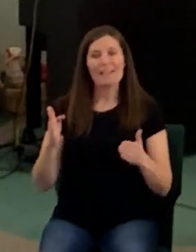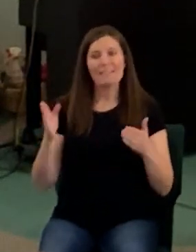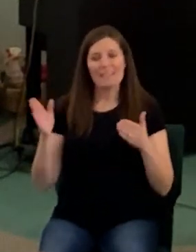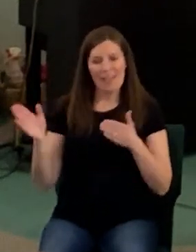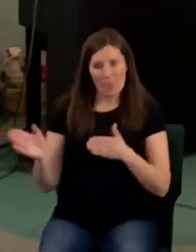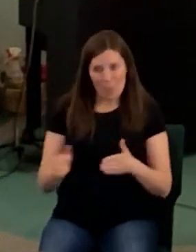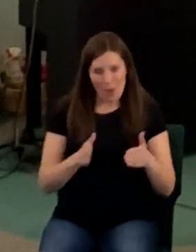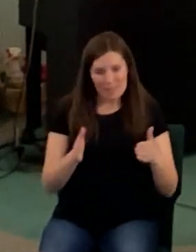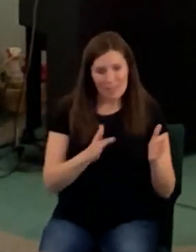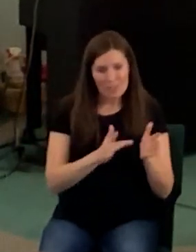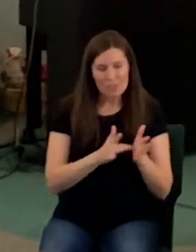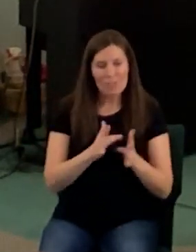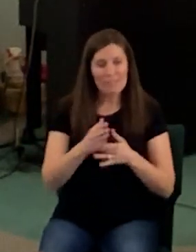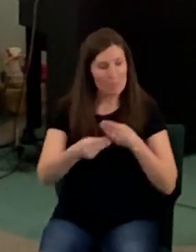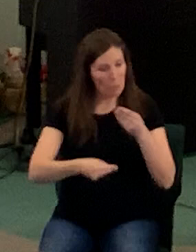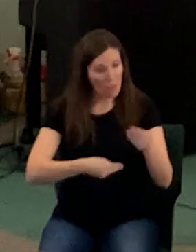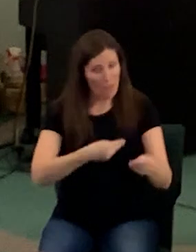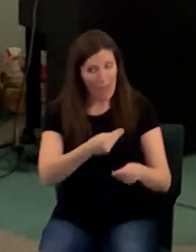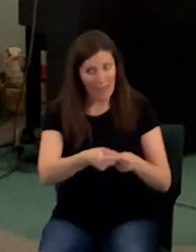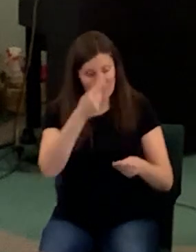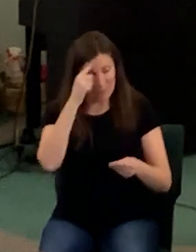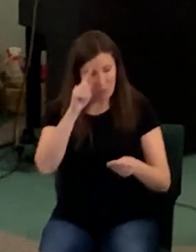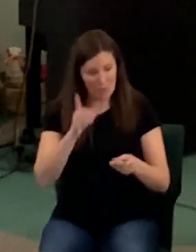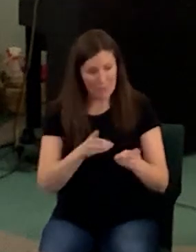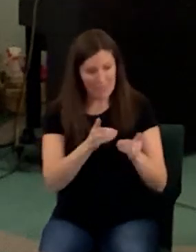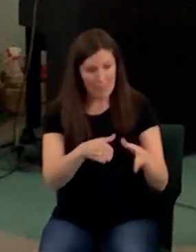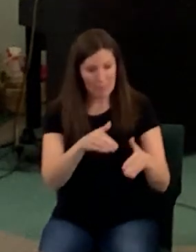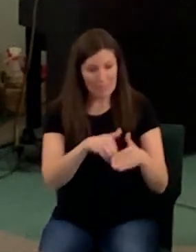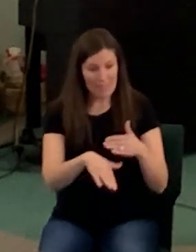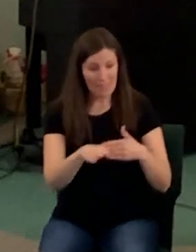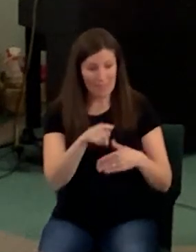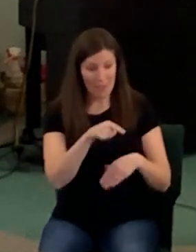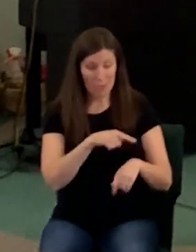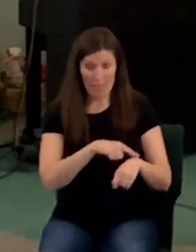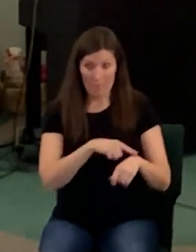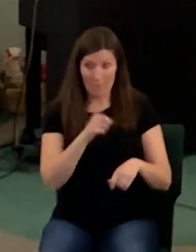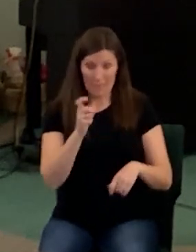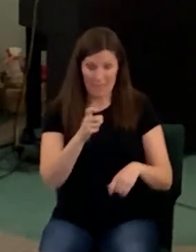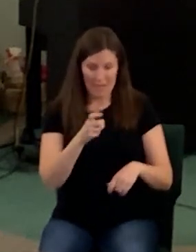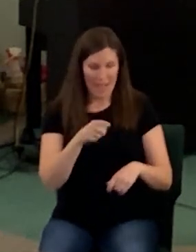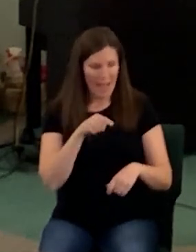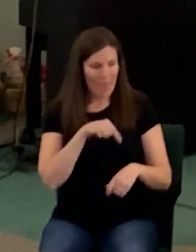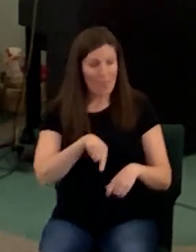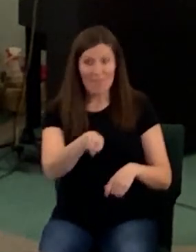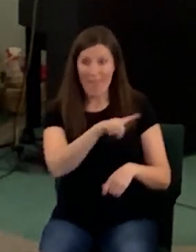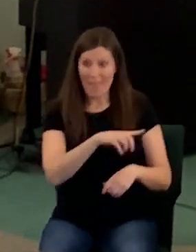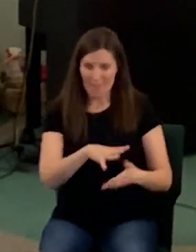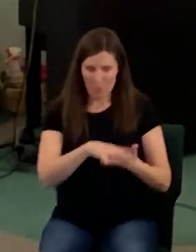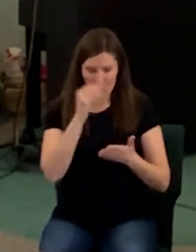these disciples in their time of need, and they learn that they need him.